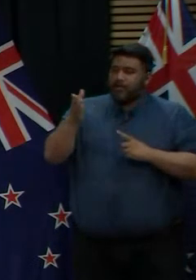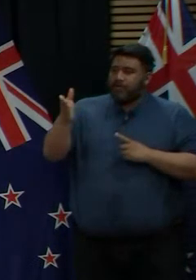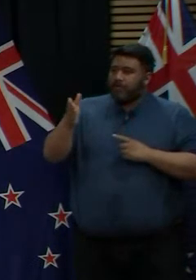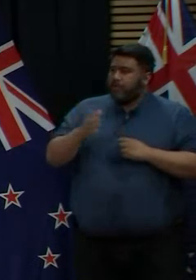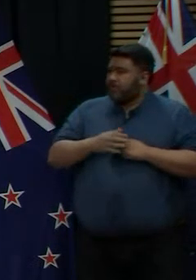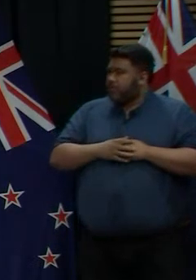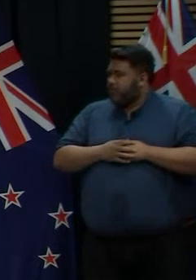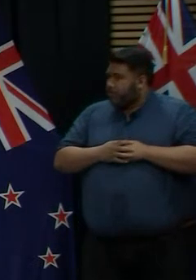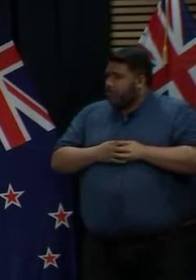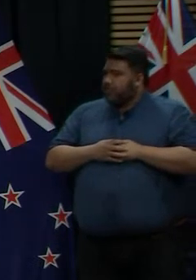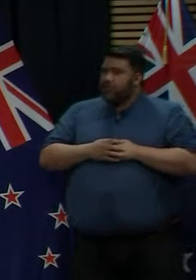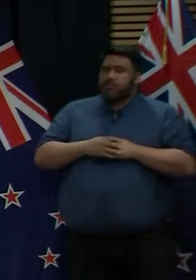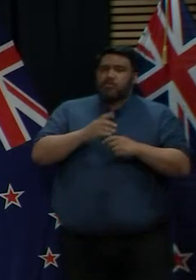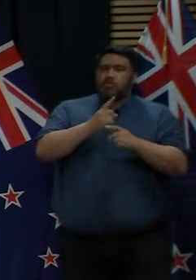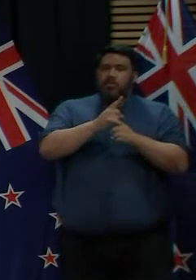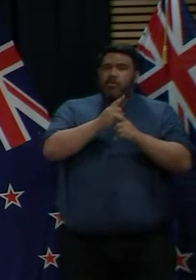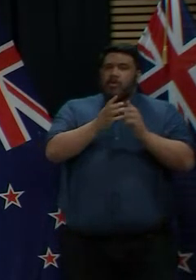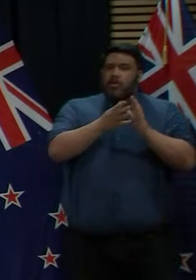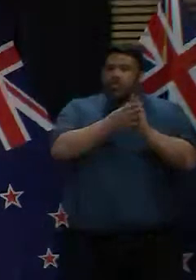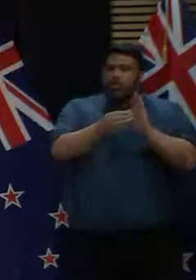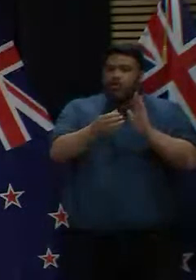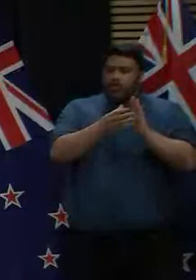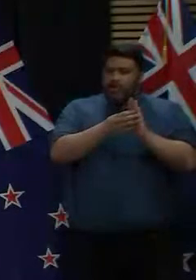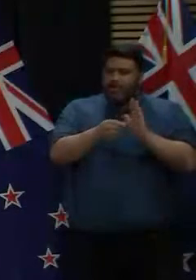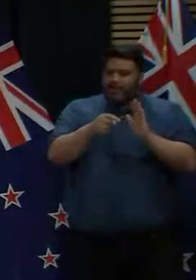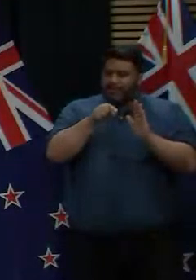modelling also talks about, it doesn't look at a specific